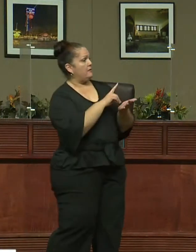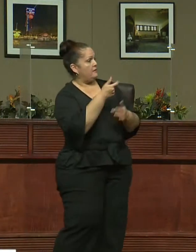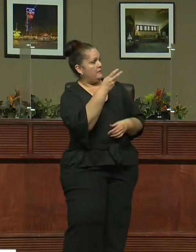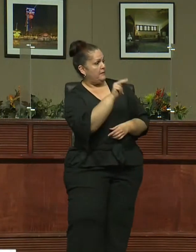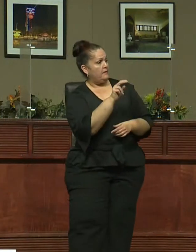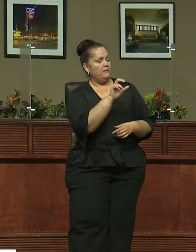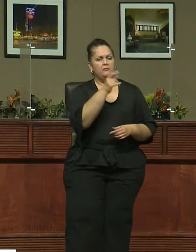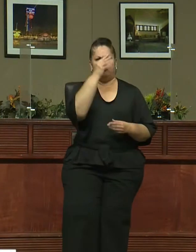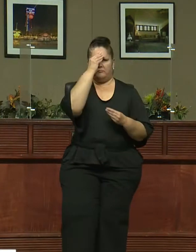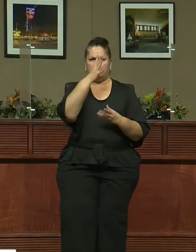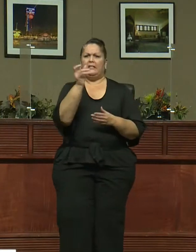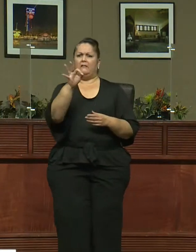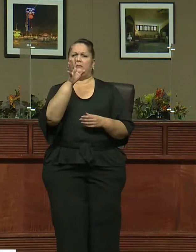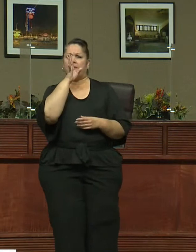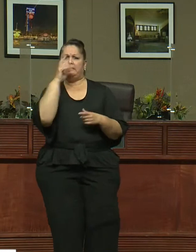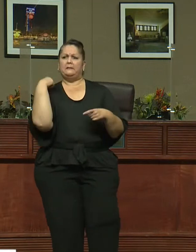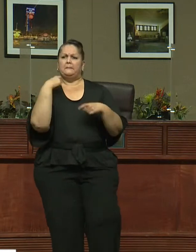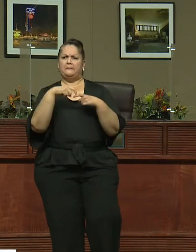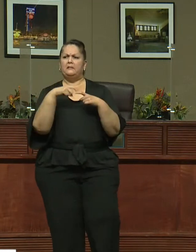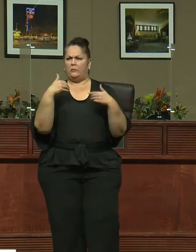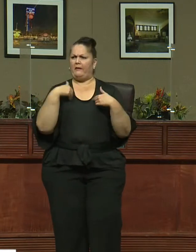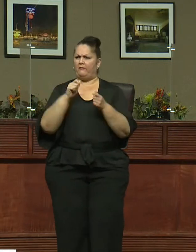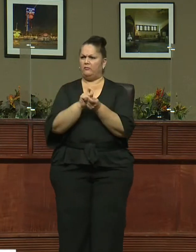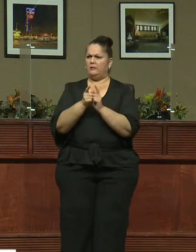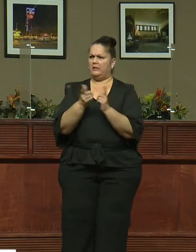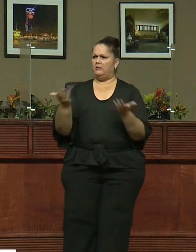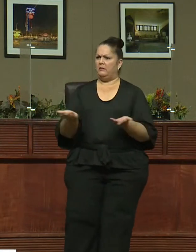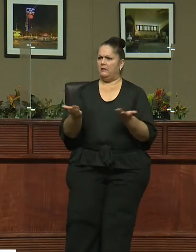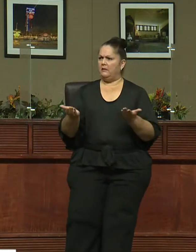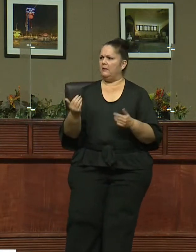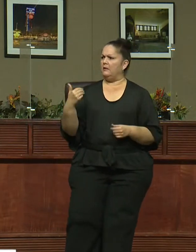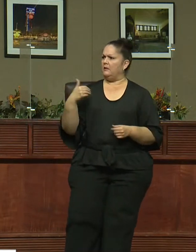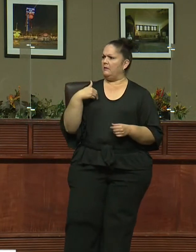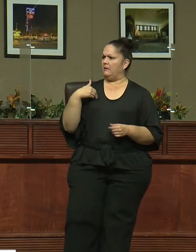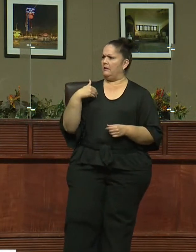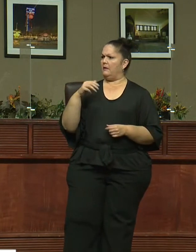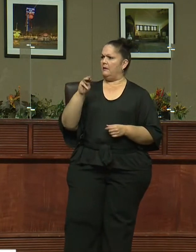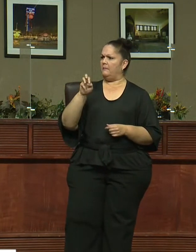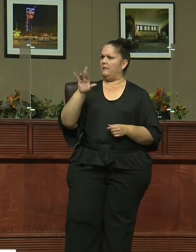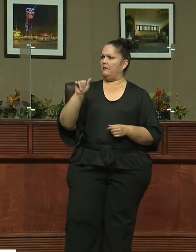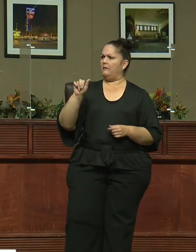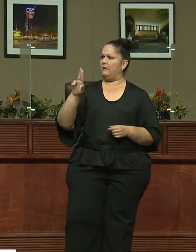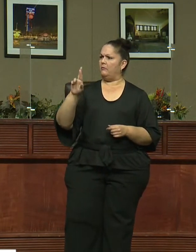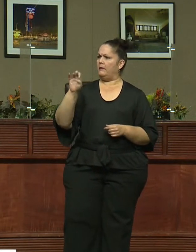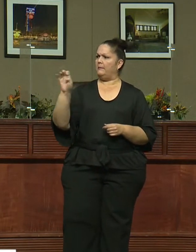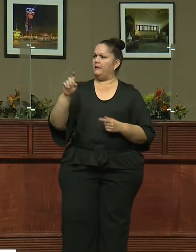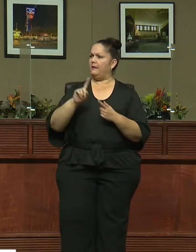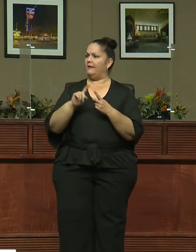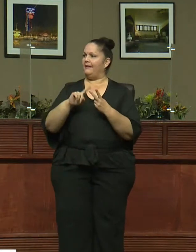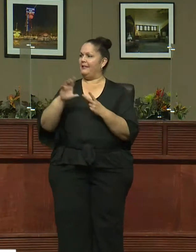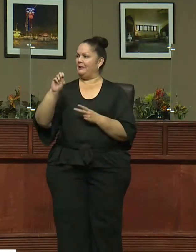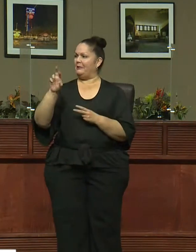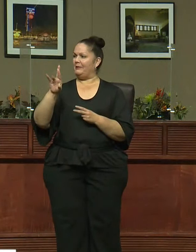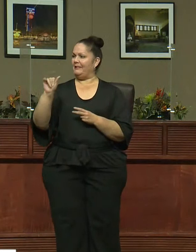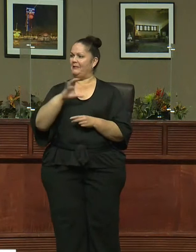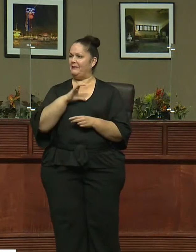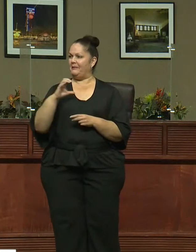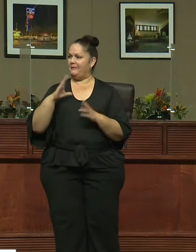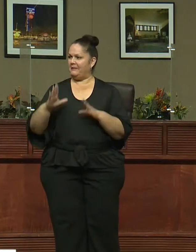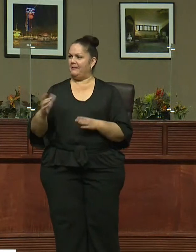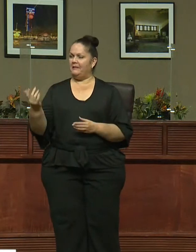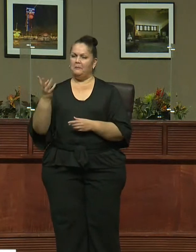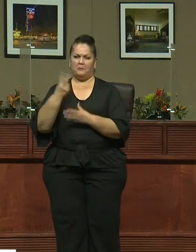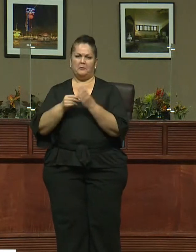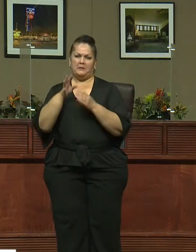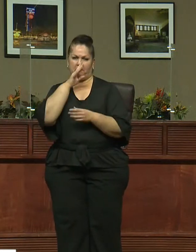Spanish-speaking translators here. We are joined today by Commissioner Mara Uribe and Commissioner Gomez Cordero. They're both fluent, and then we